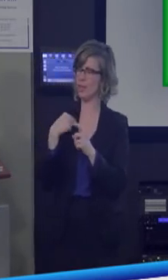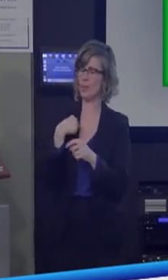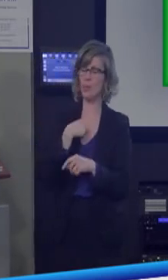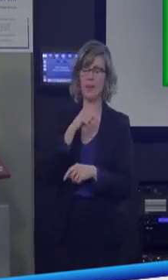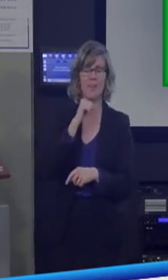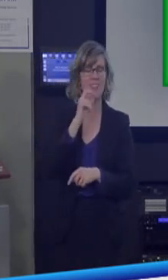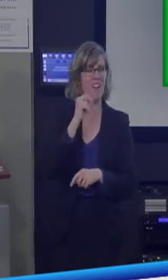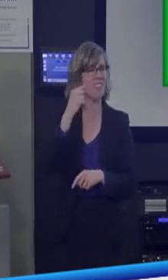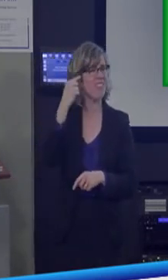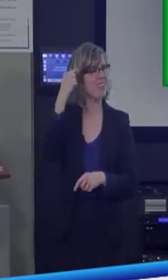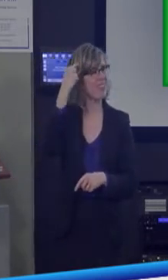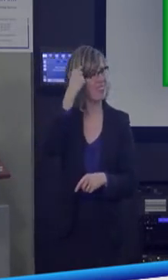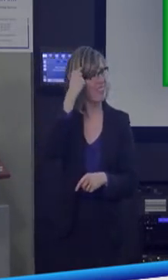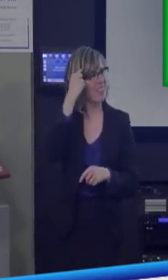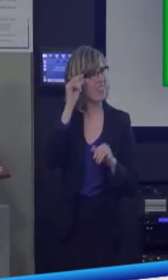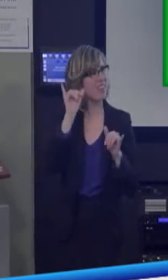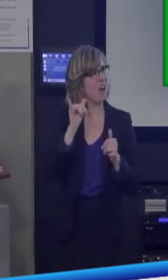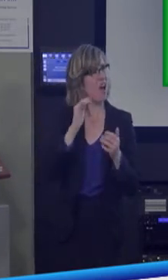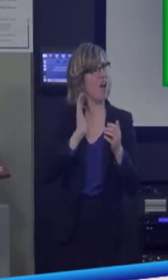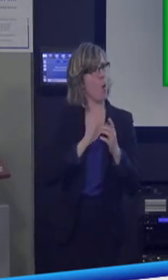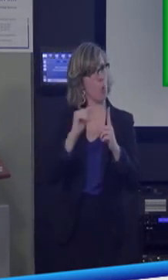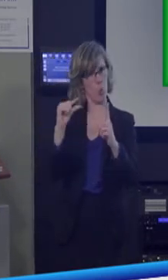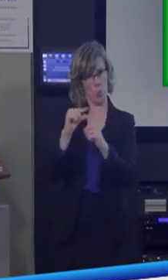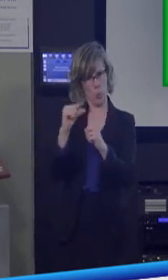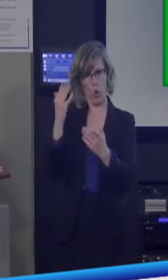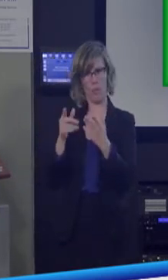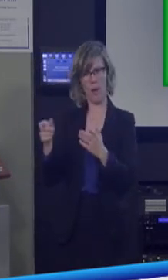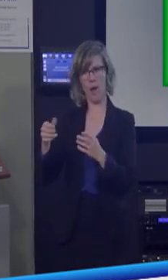be totally misconstrued.